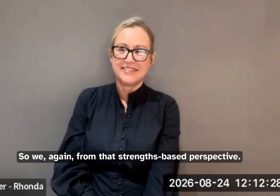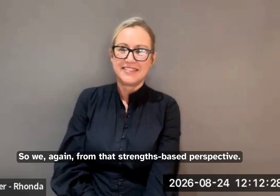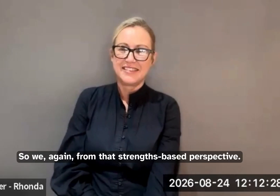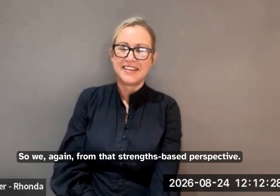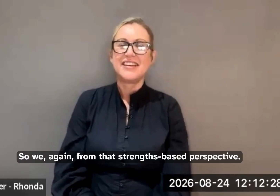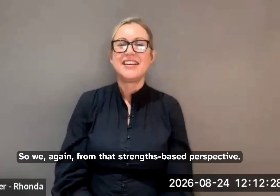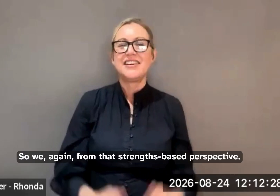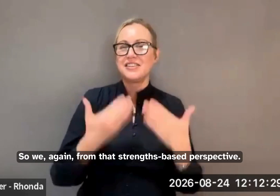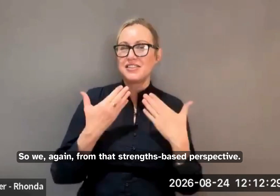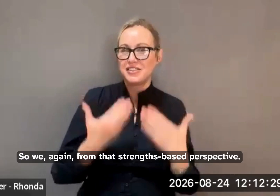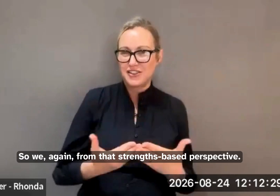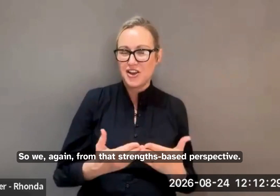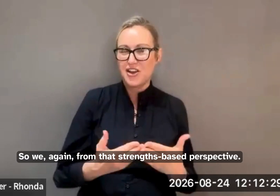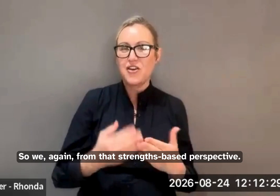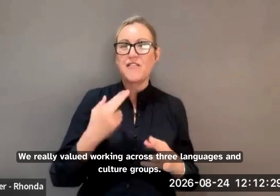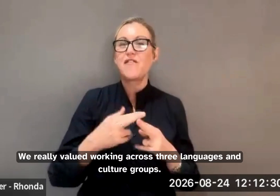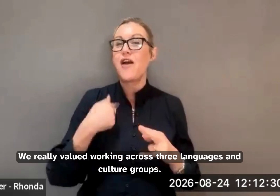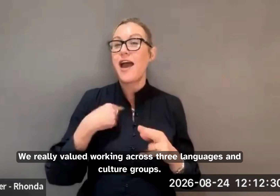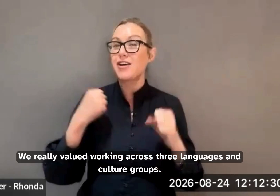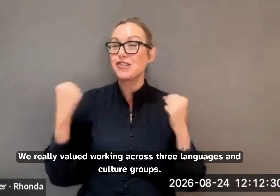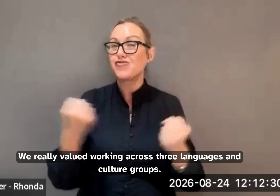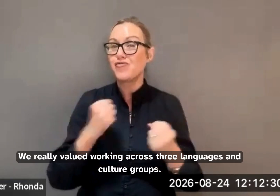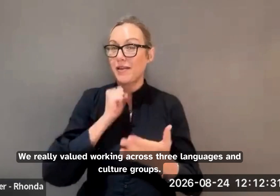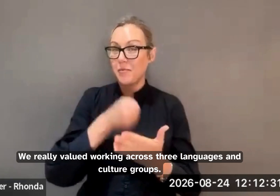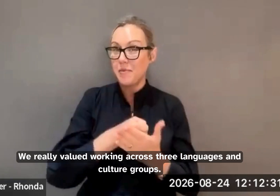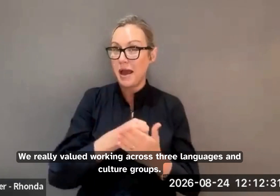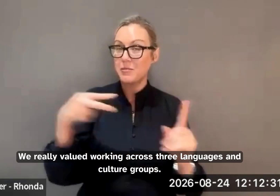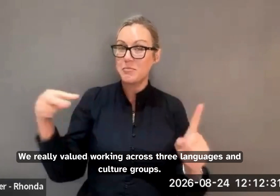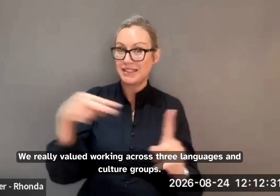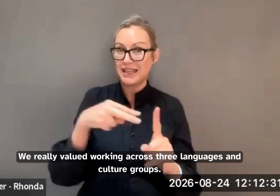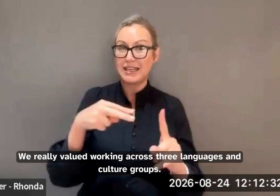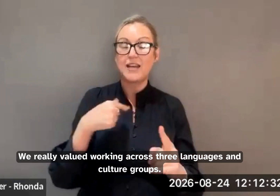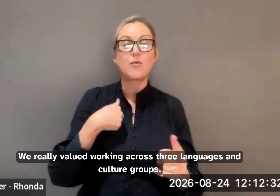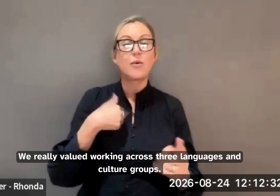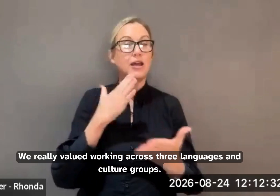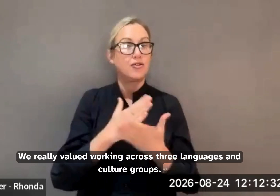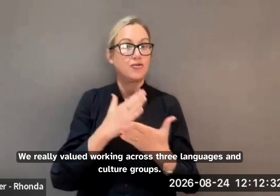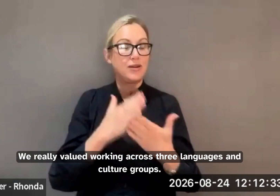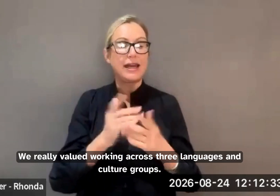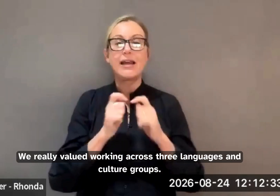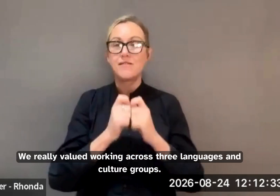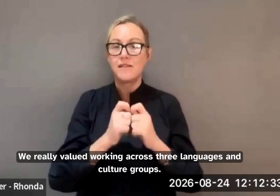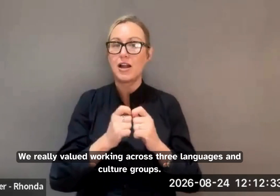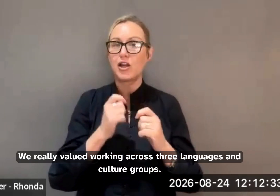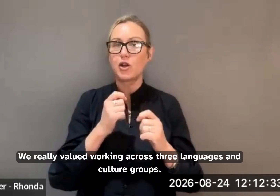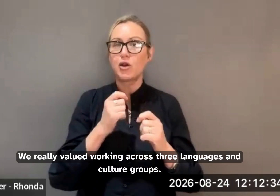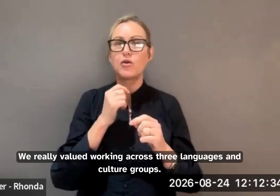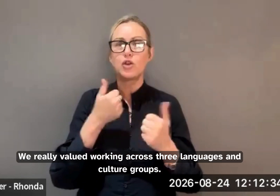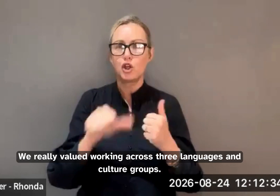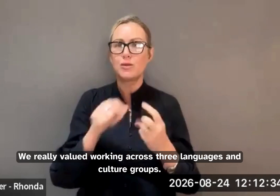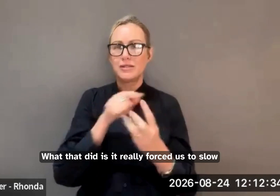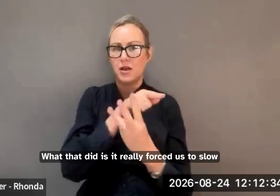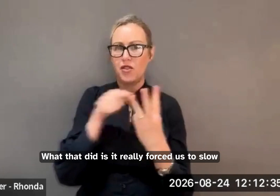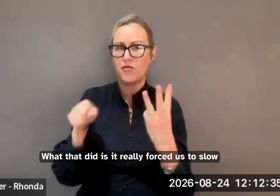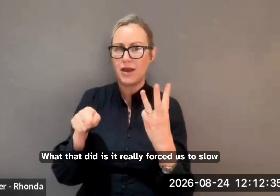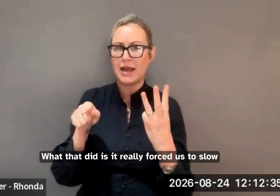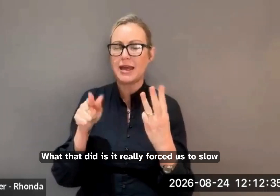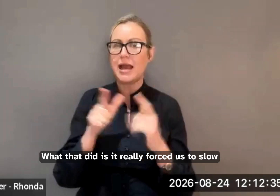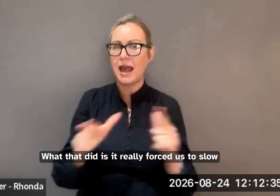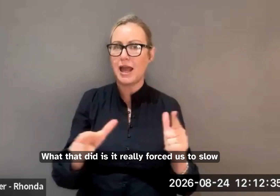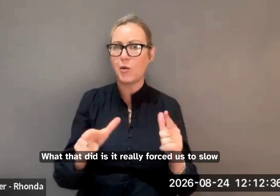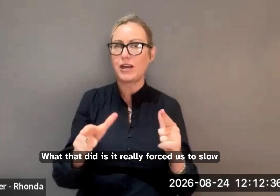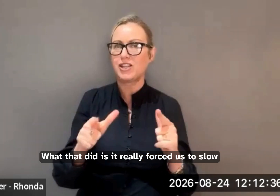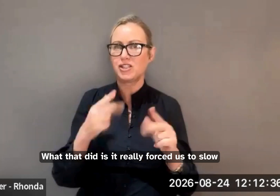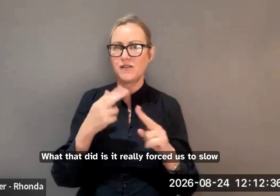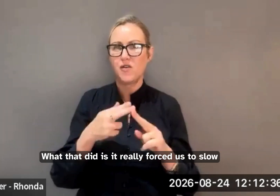So we, again, from that strengths-based perspective, we really valued working across 3 languages and culture groups. What that